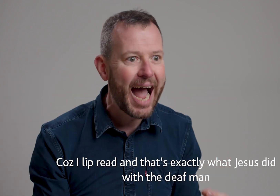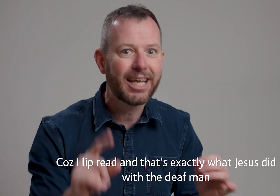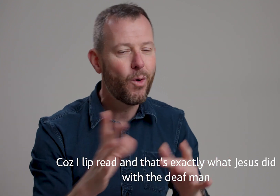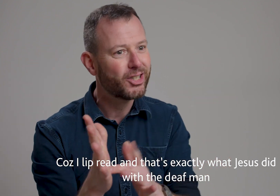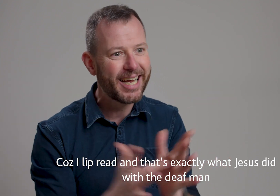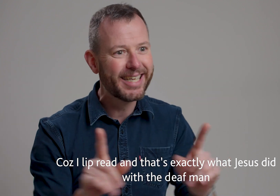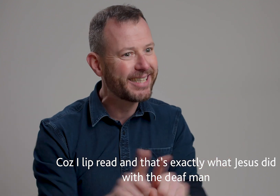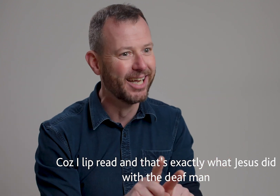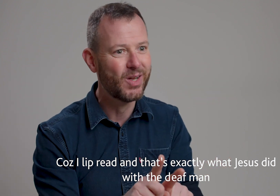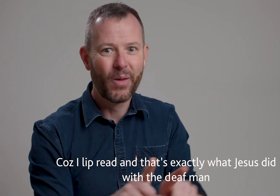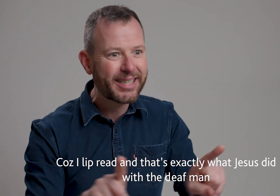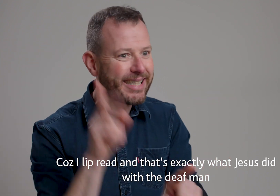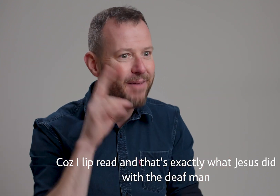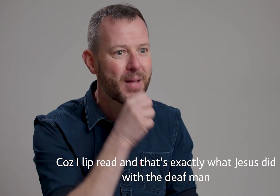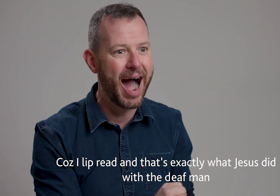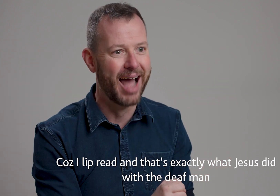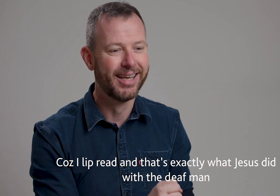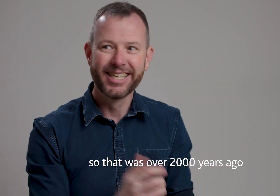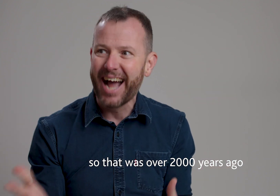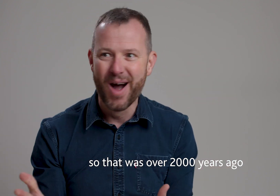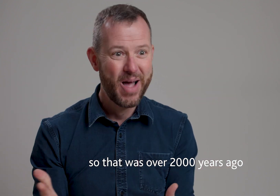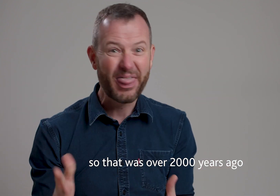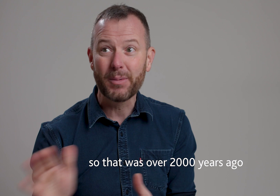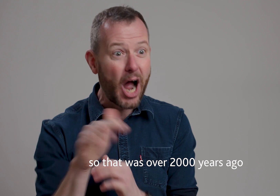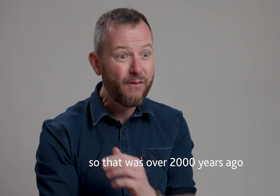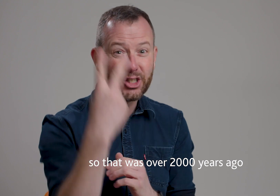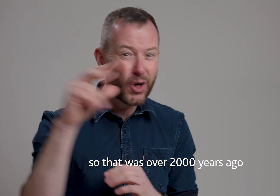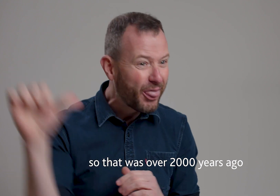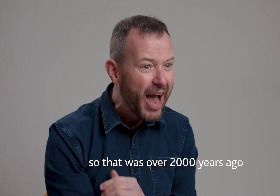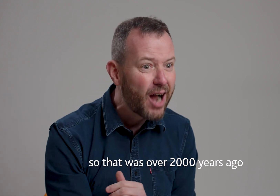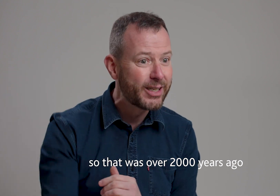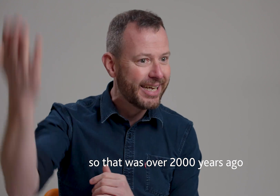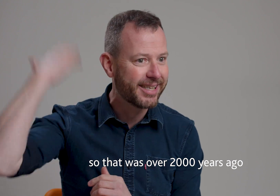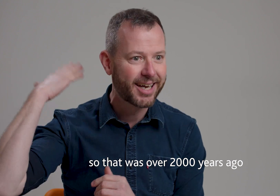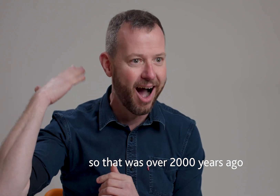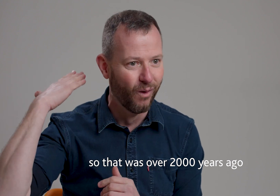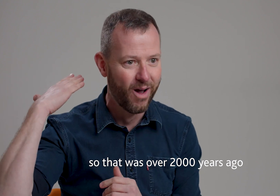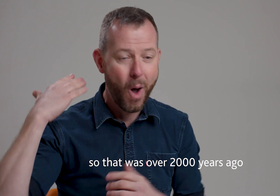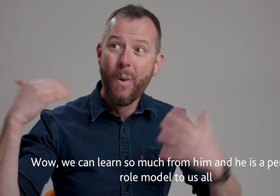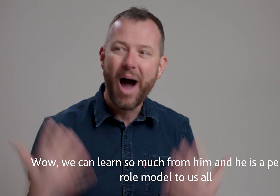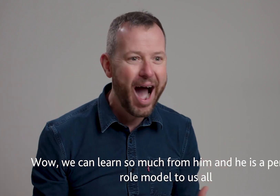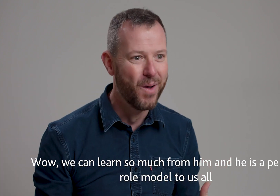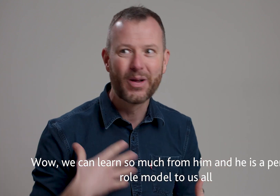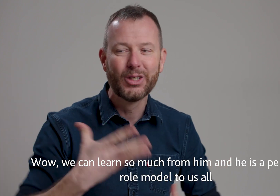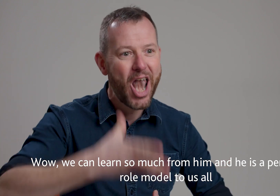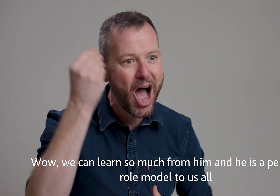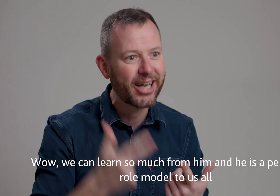they were thinking to the dead man. Now that was over 2,000 years ago. Wow, we could learn